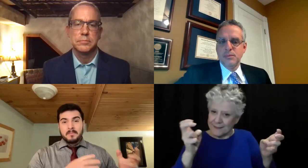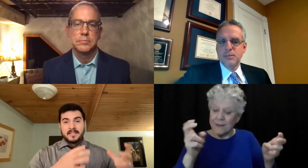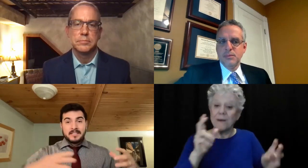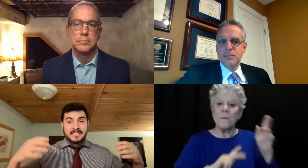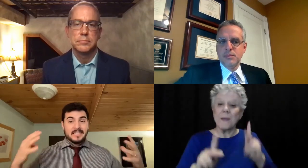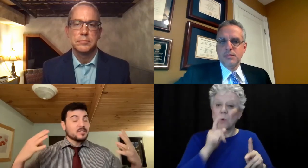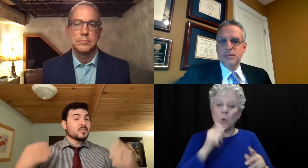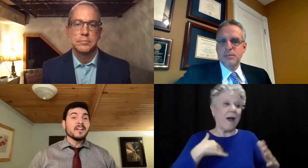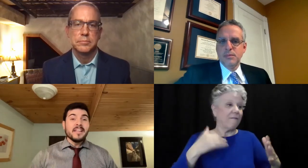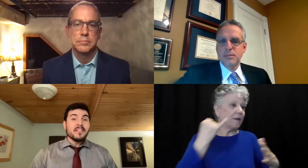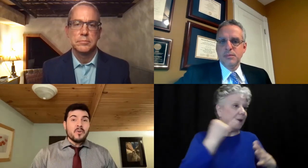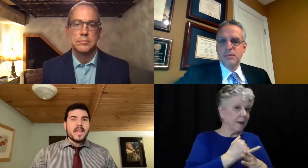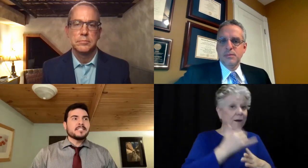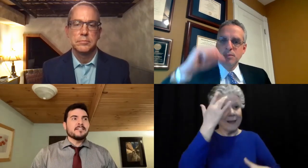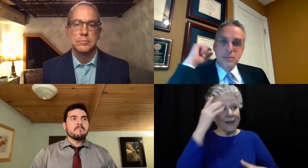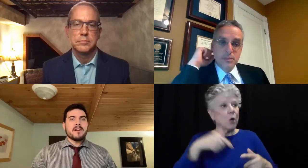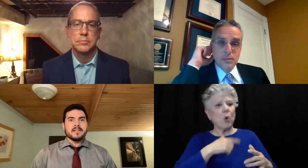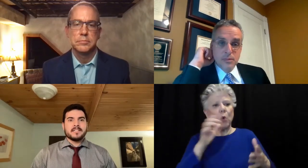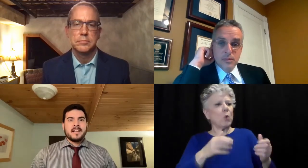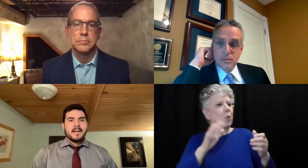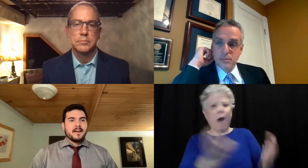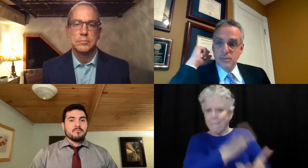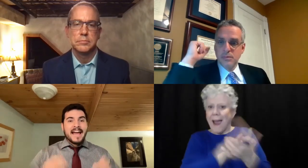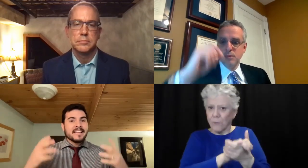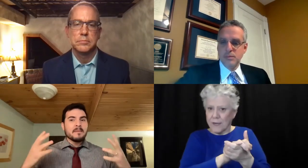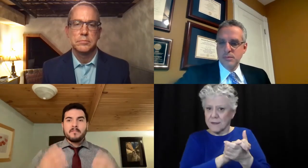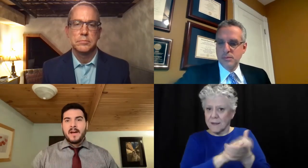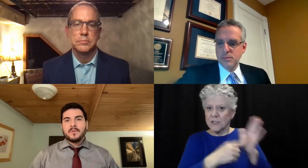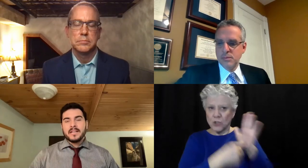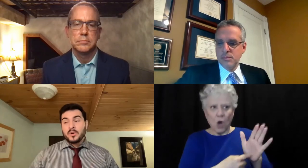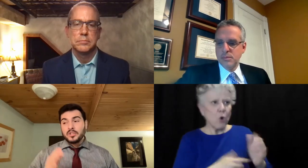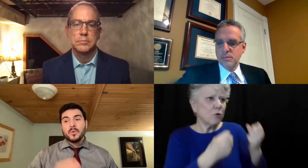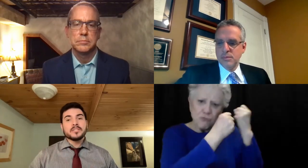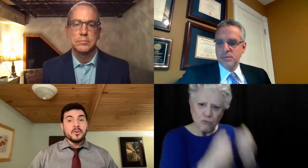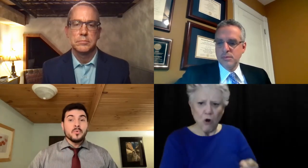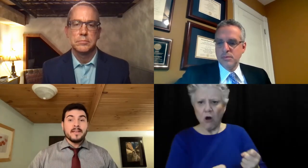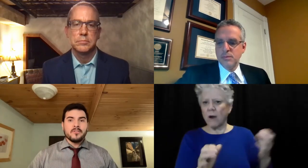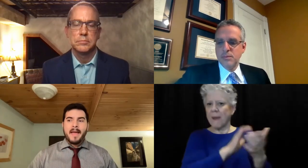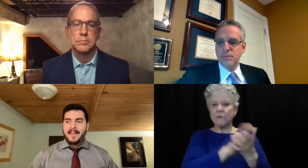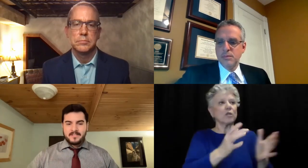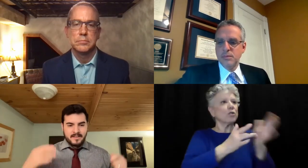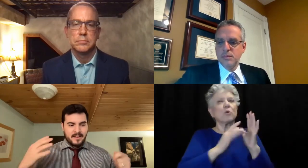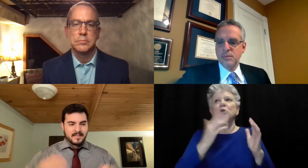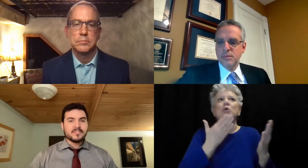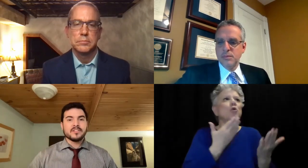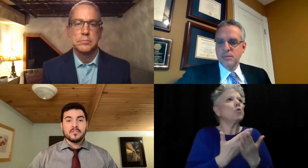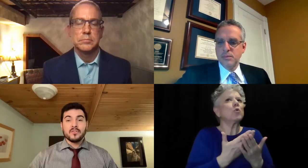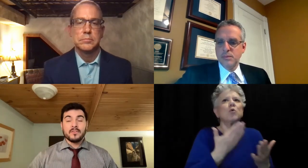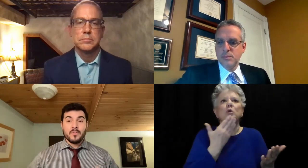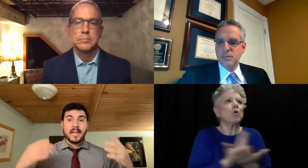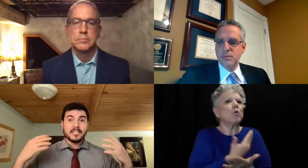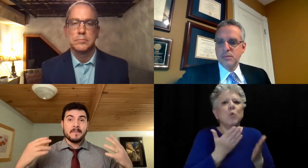have impairments, illnesses, and injuries who are living the vocation of marriage radically and profoundly, who can show us new ways and new paths to enter